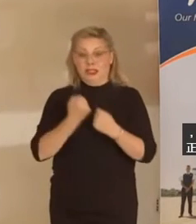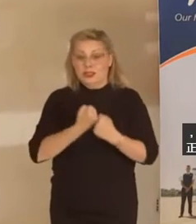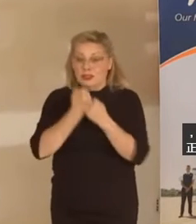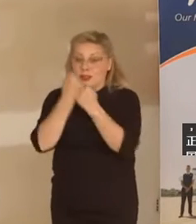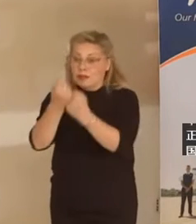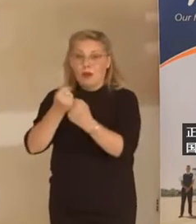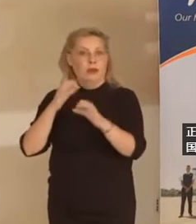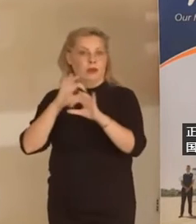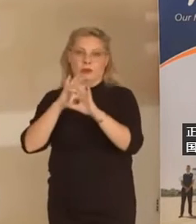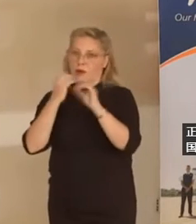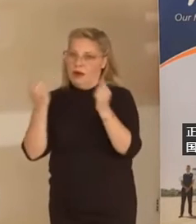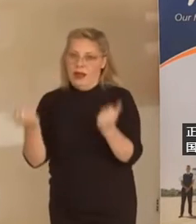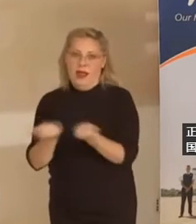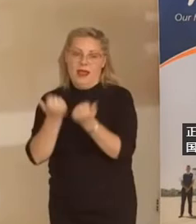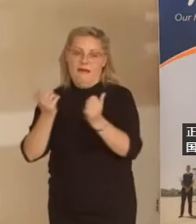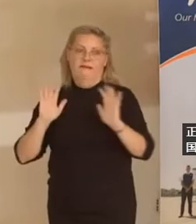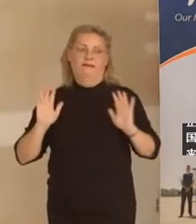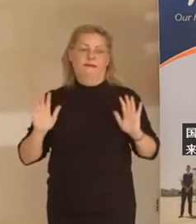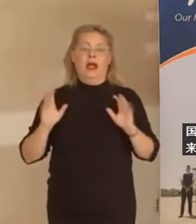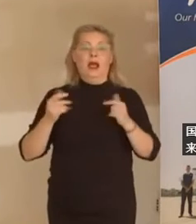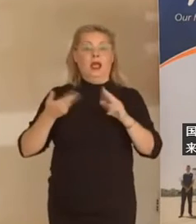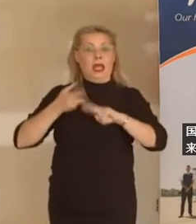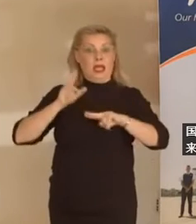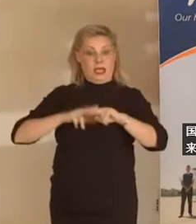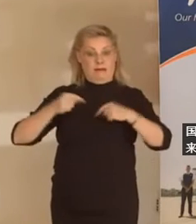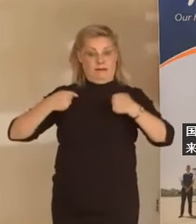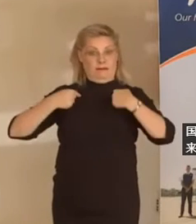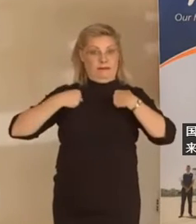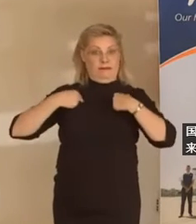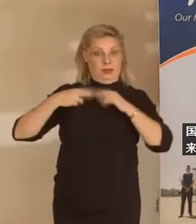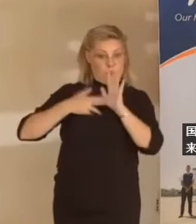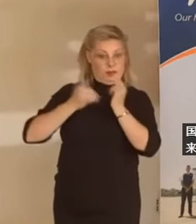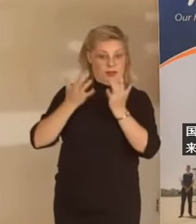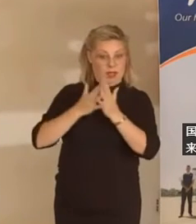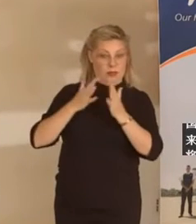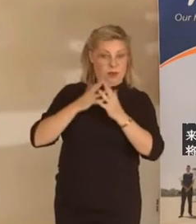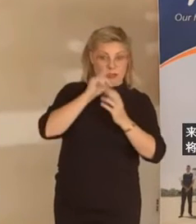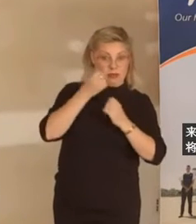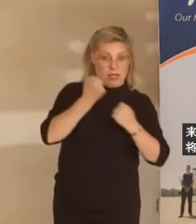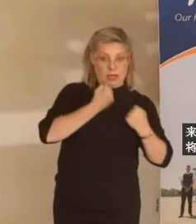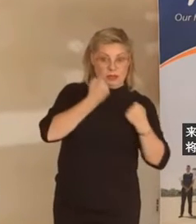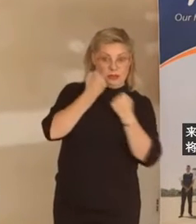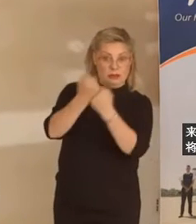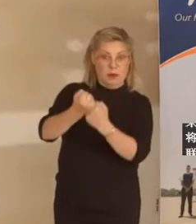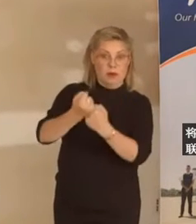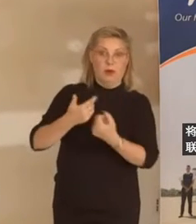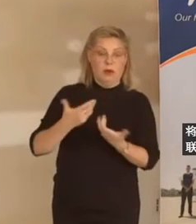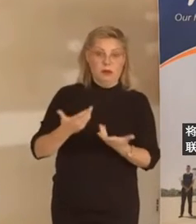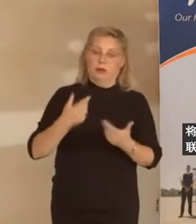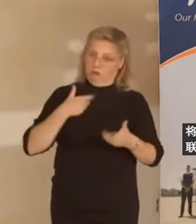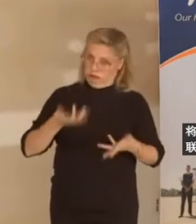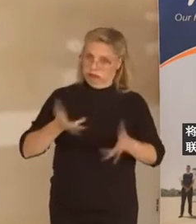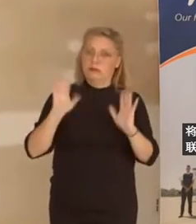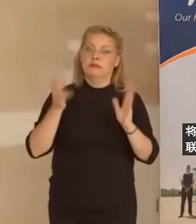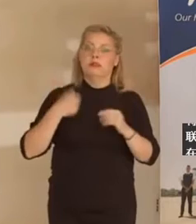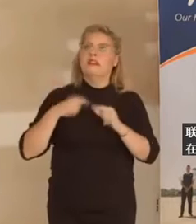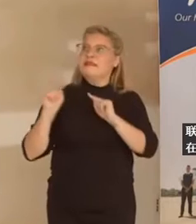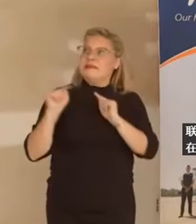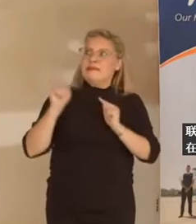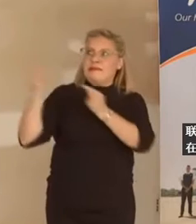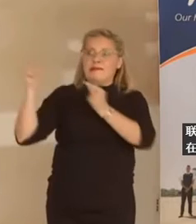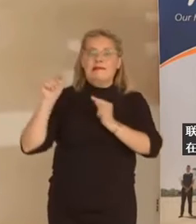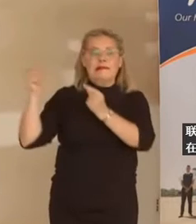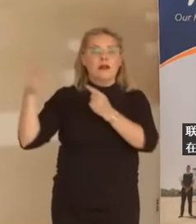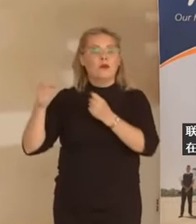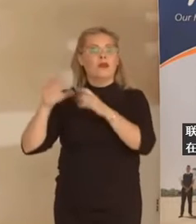any support the state can provide to assist the federal government, we will. This is not about the Commonwealth government versus state government. Throughout